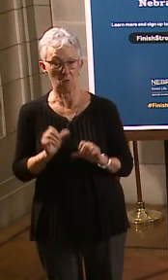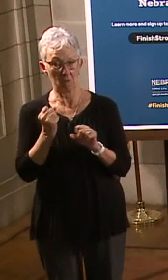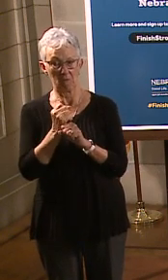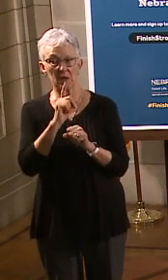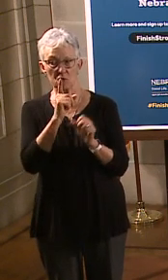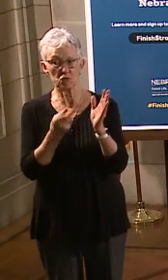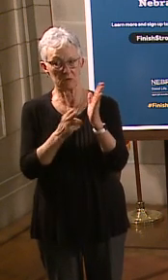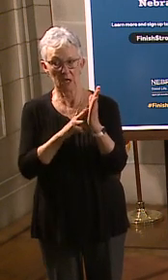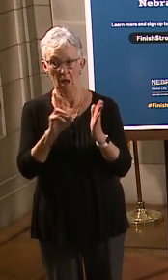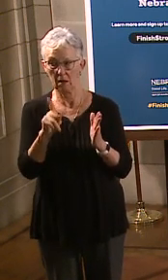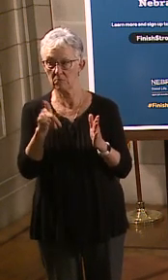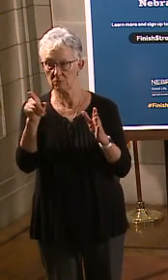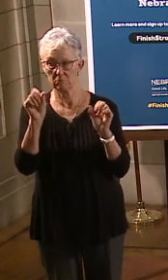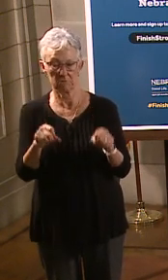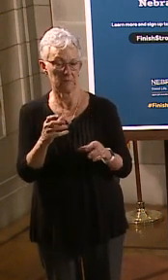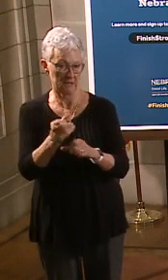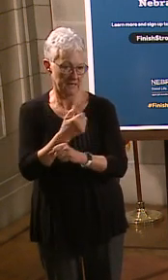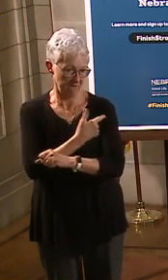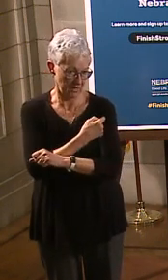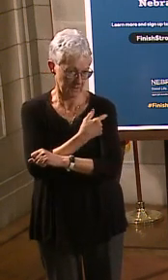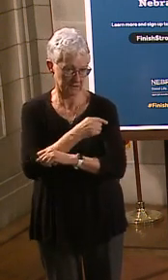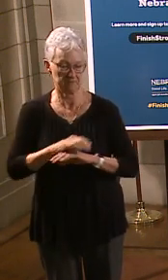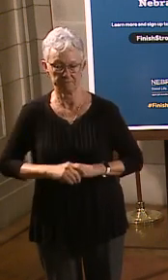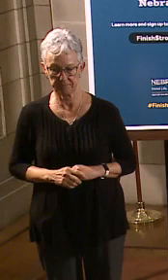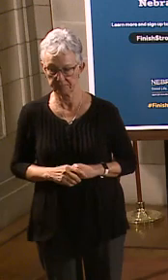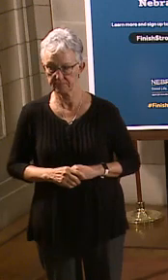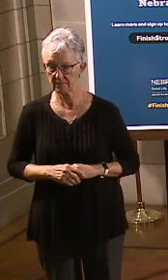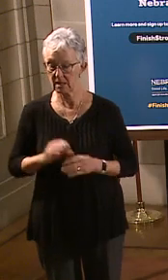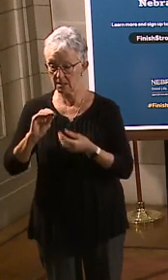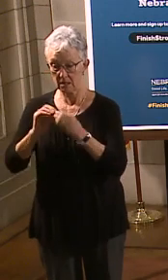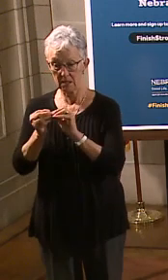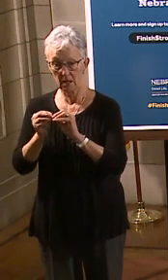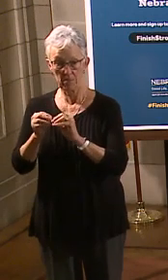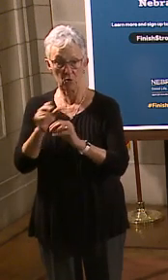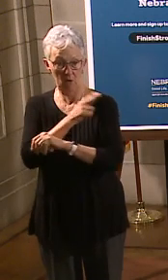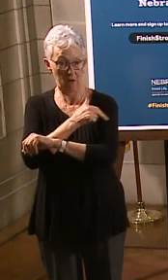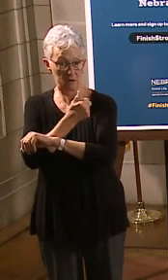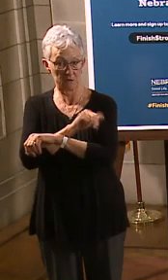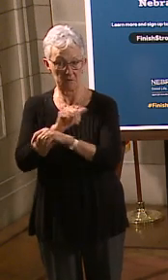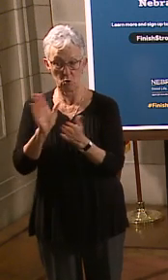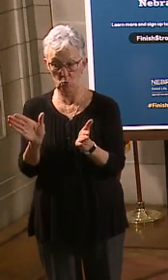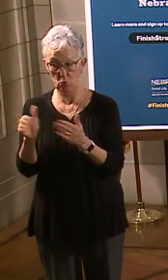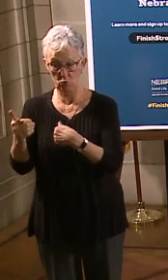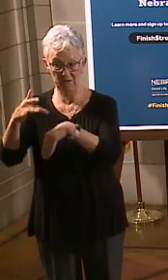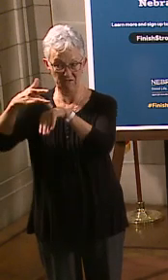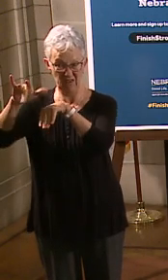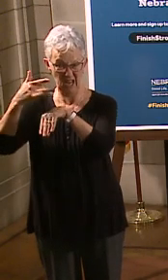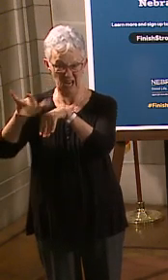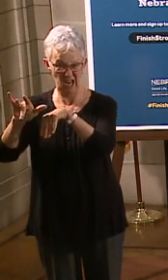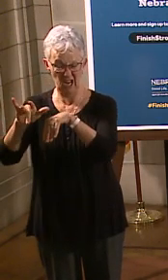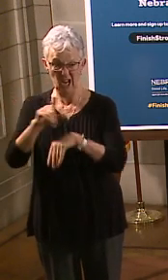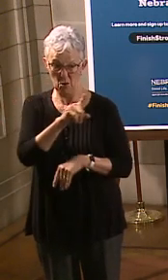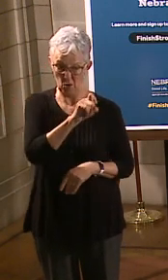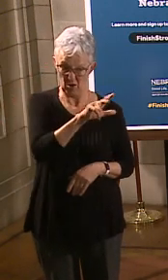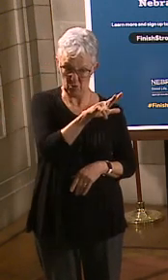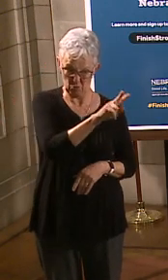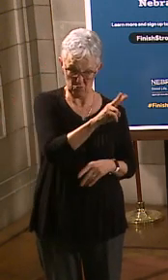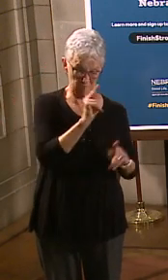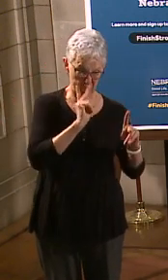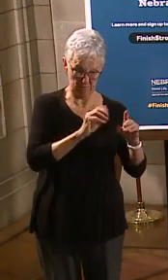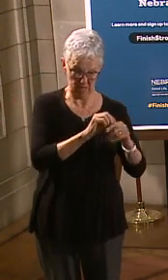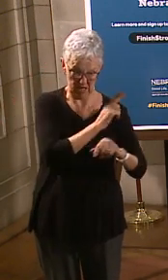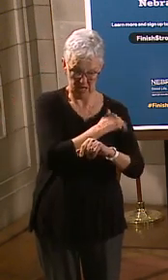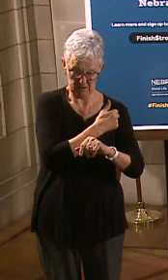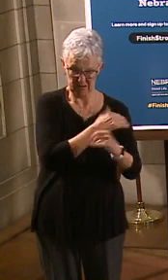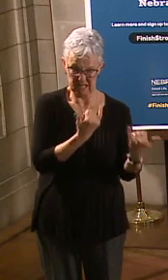before you know it. Our hospital capacity continues to remain very robust. Even with 132 people in the hospital right now,